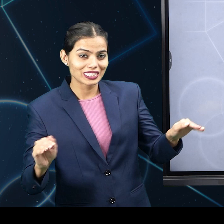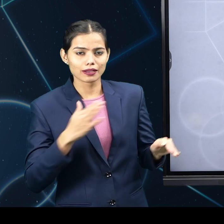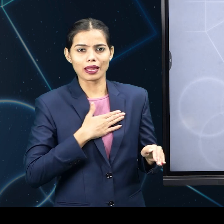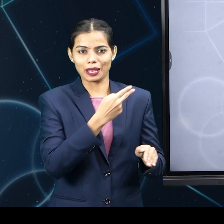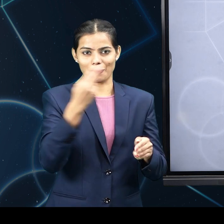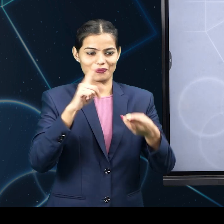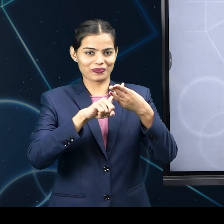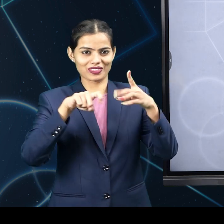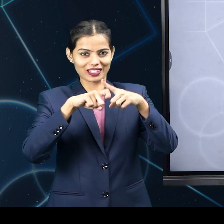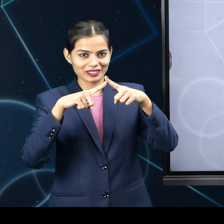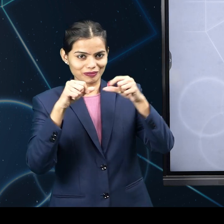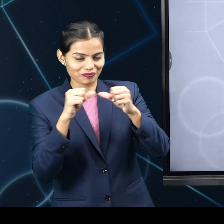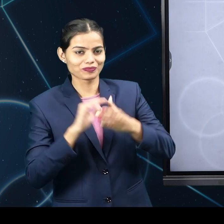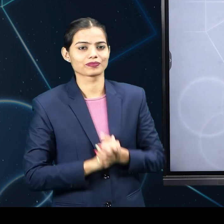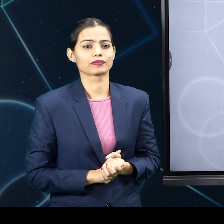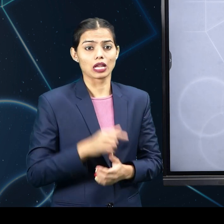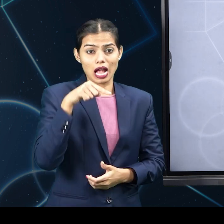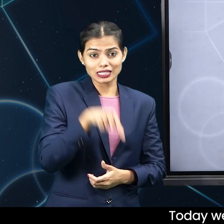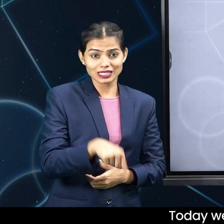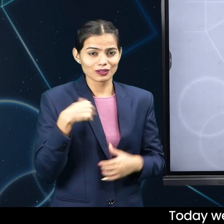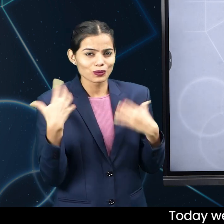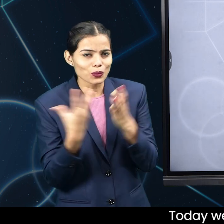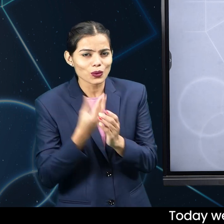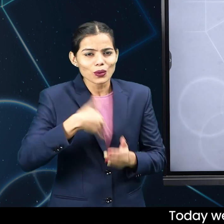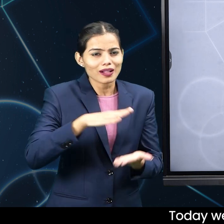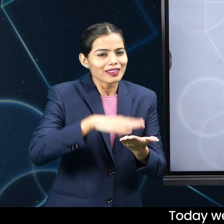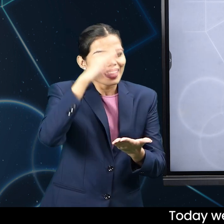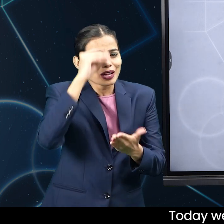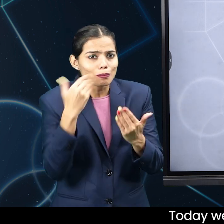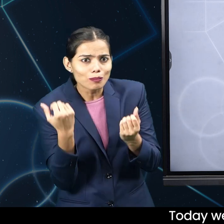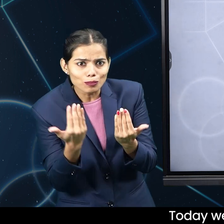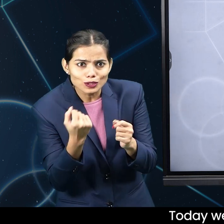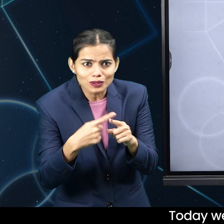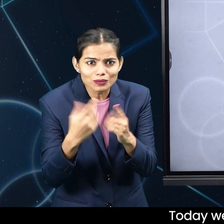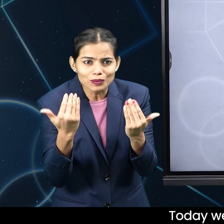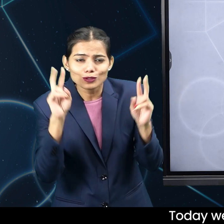students, I am Ekta. Today we are going to learn probability.